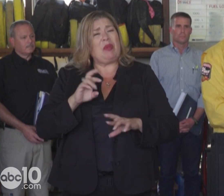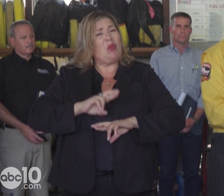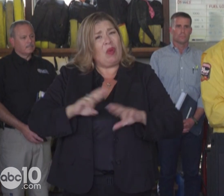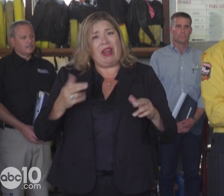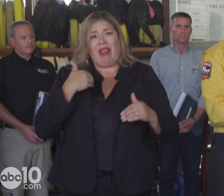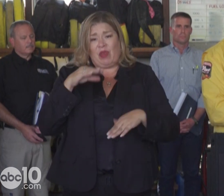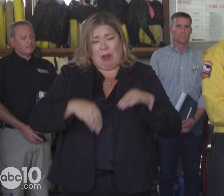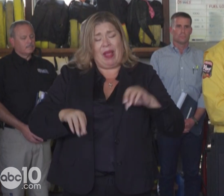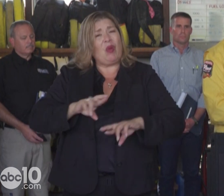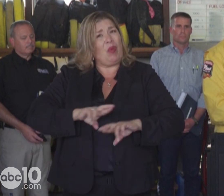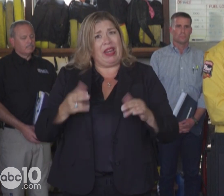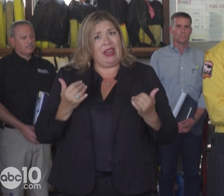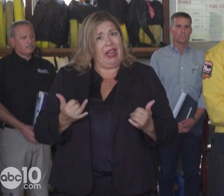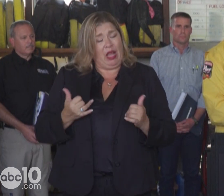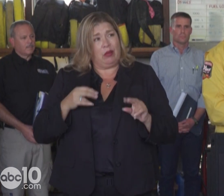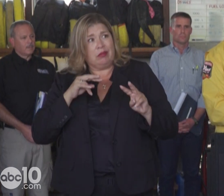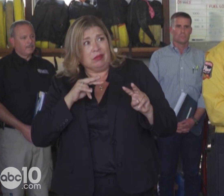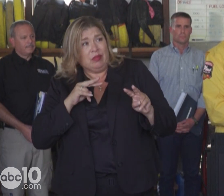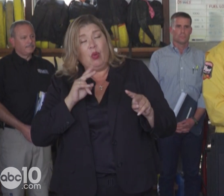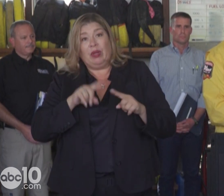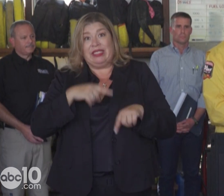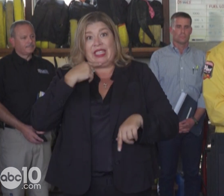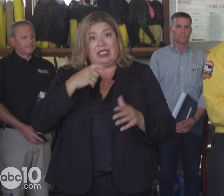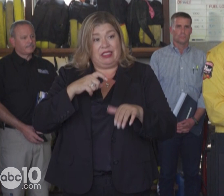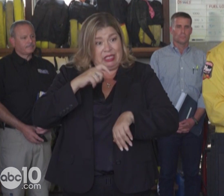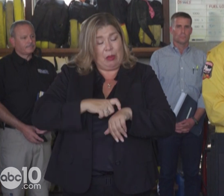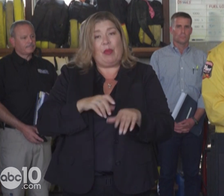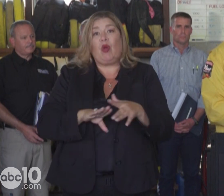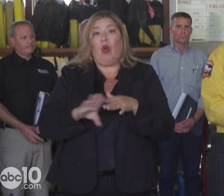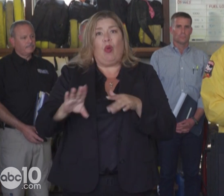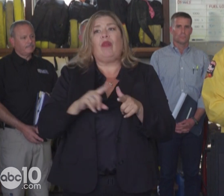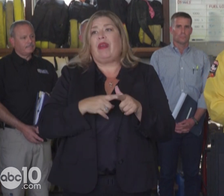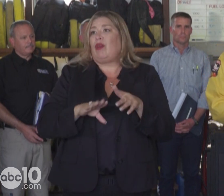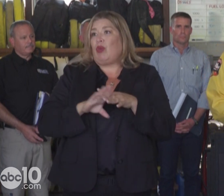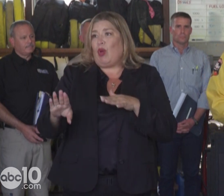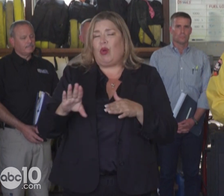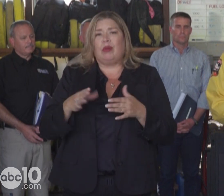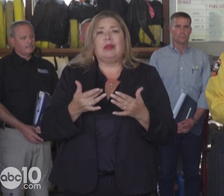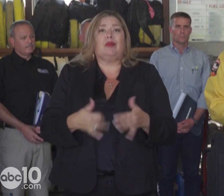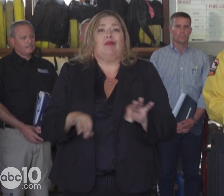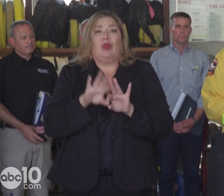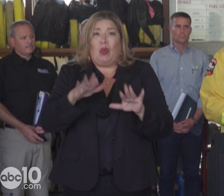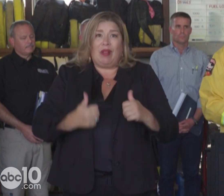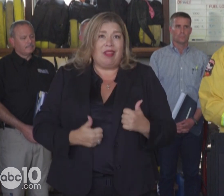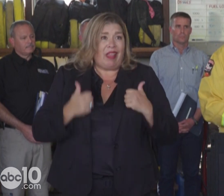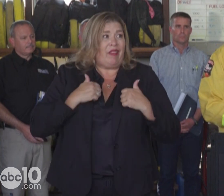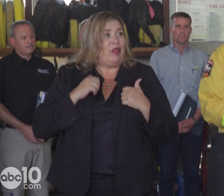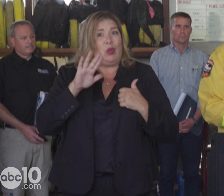bag ready. When you're told to go, go. This is life and safety that we're talking about,